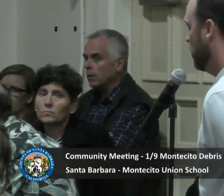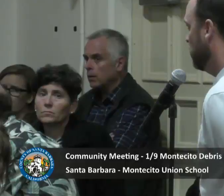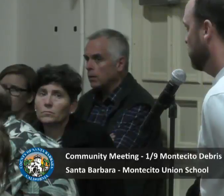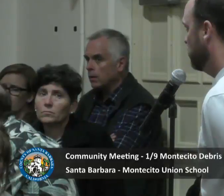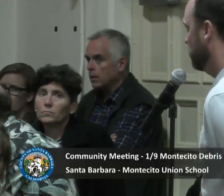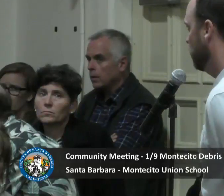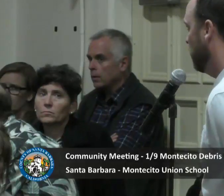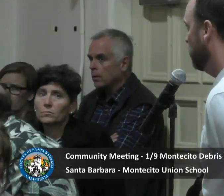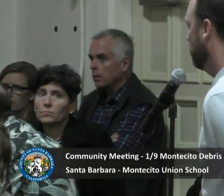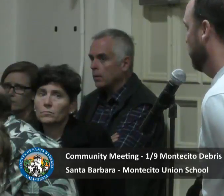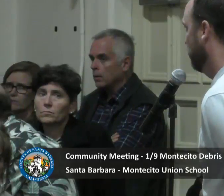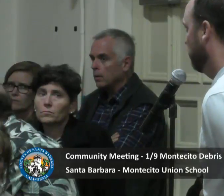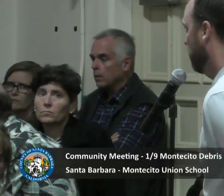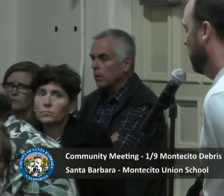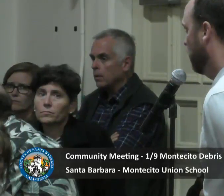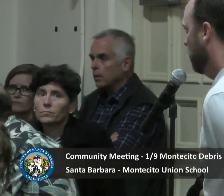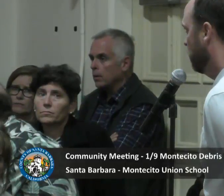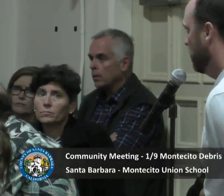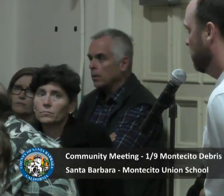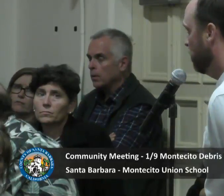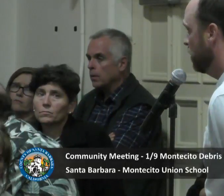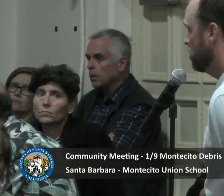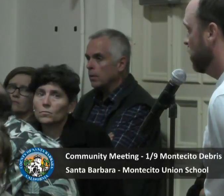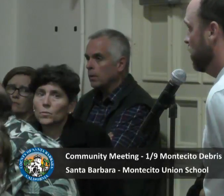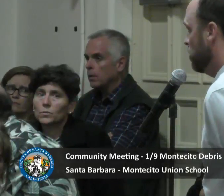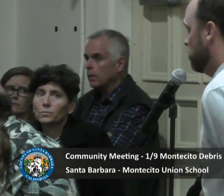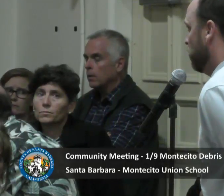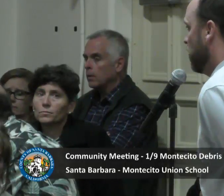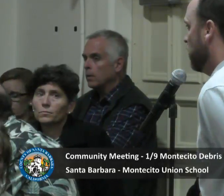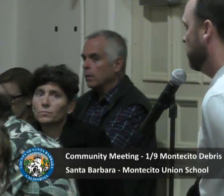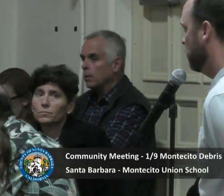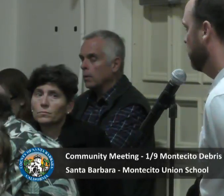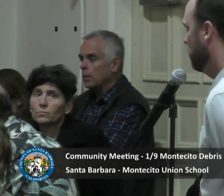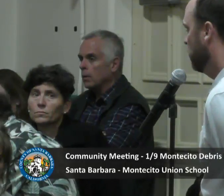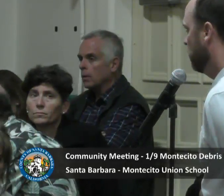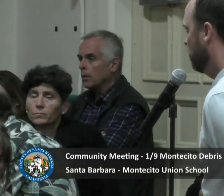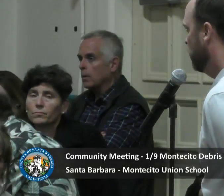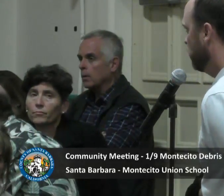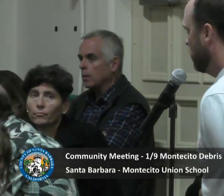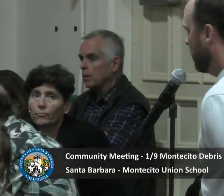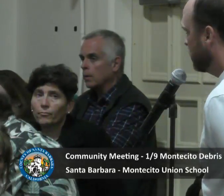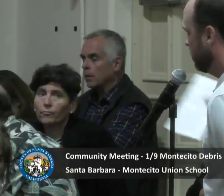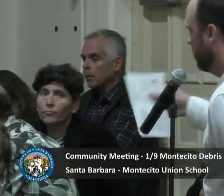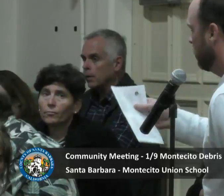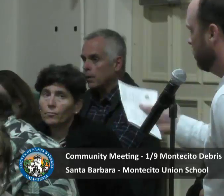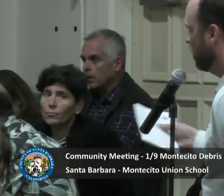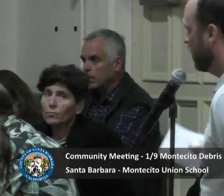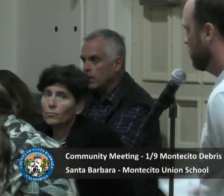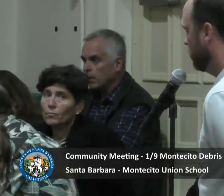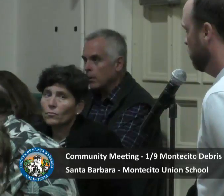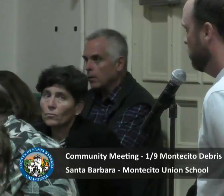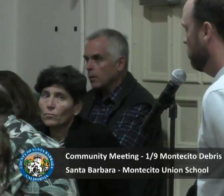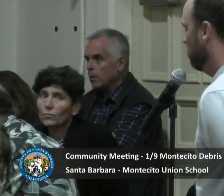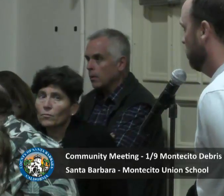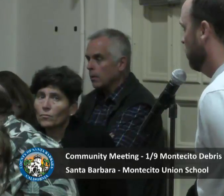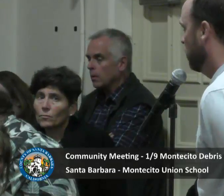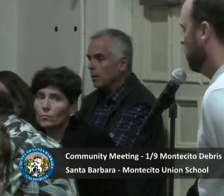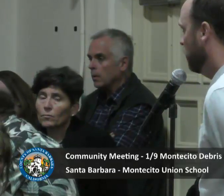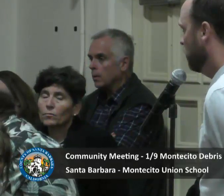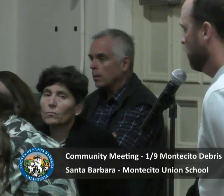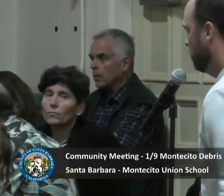have changed the topography. It might have changed the way that the next event would actually